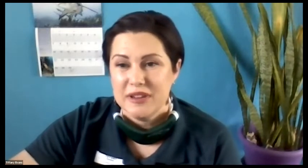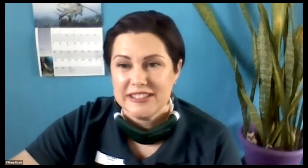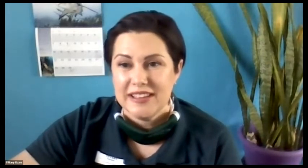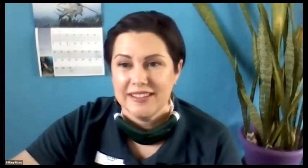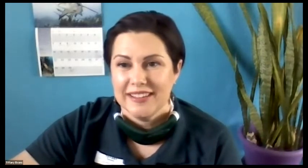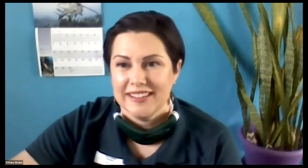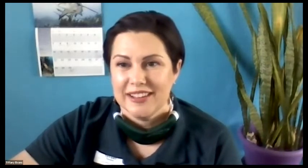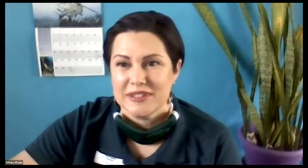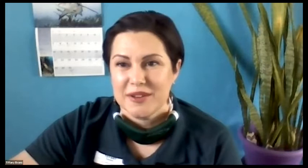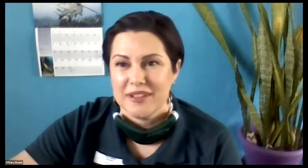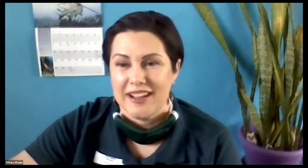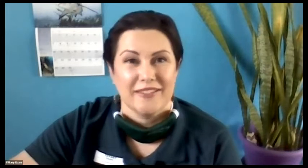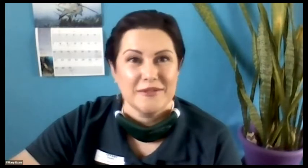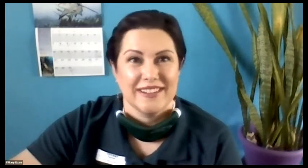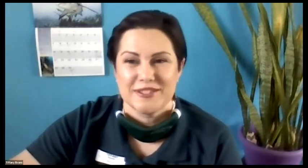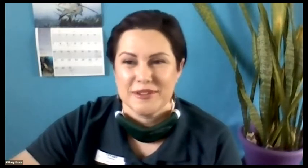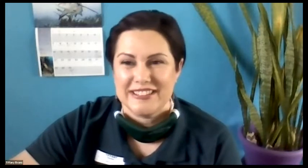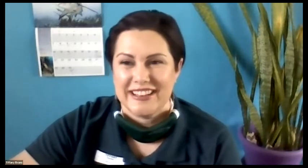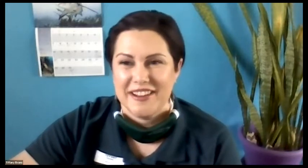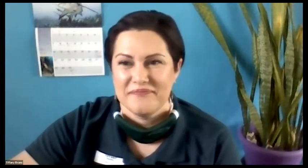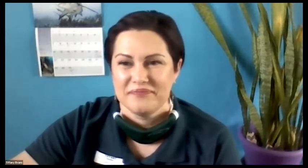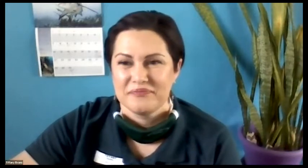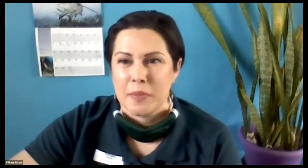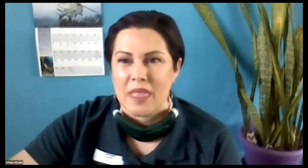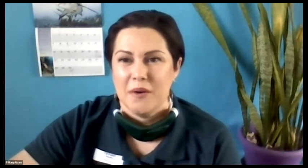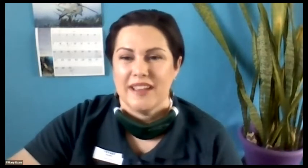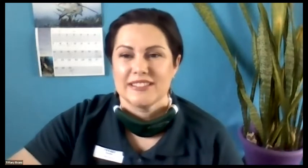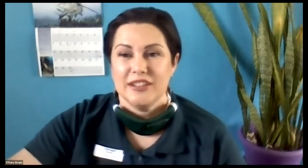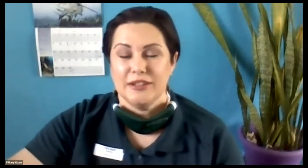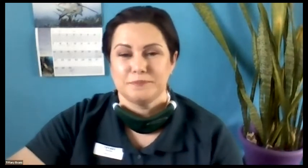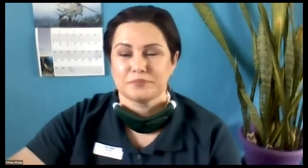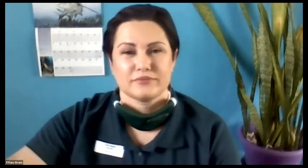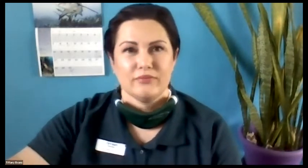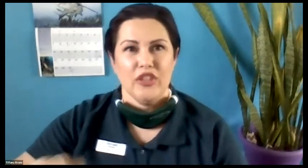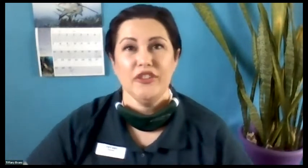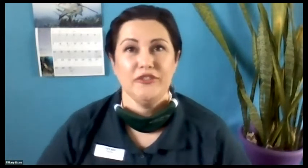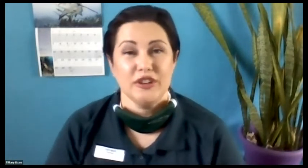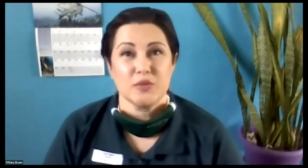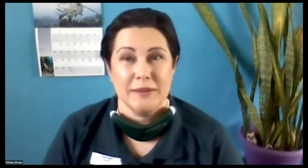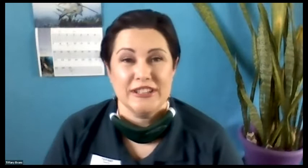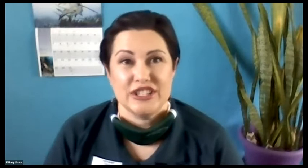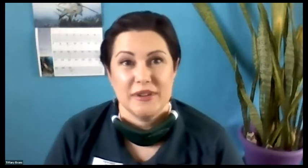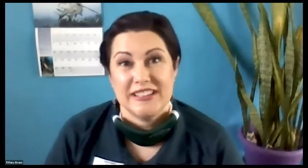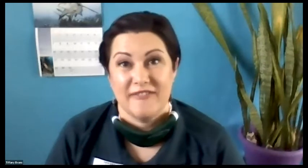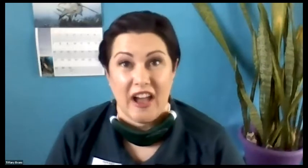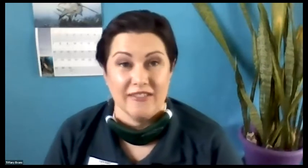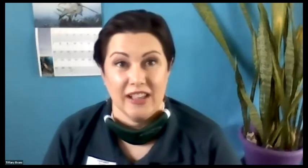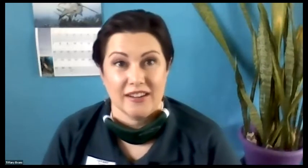Quincy. I'm so glad everyone else joined me today. Okay, so The first word I'm going to do is 5 letters.